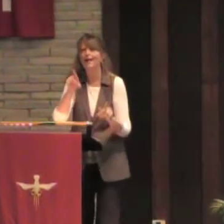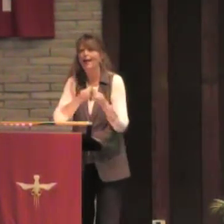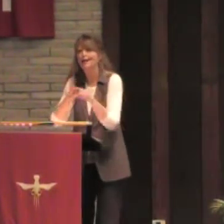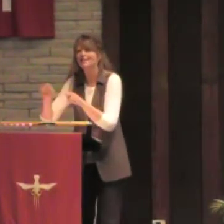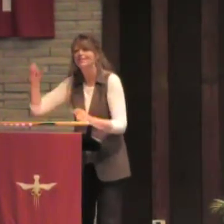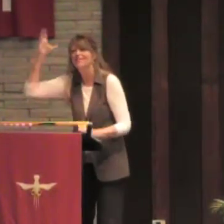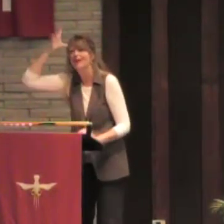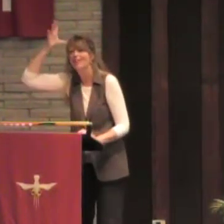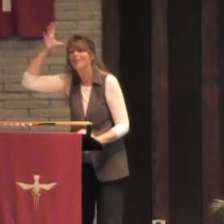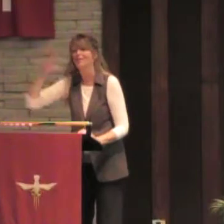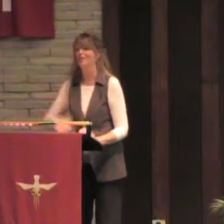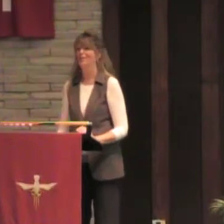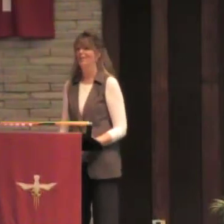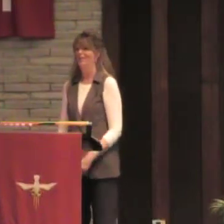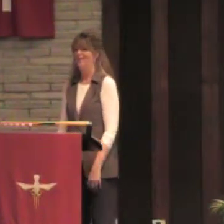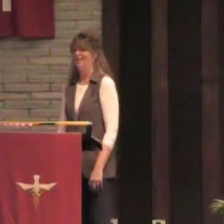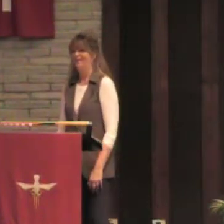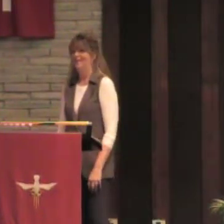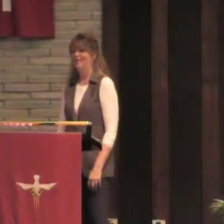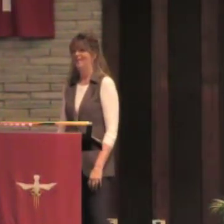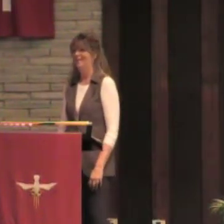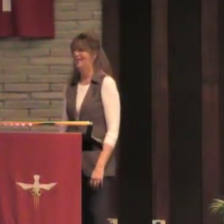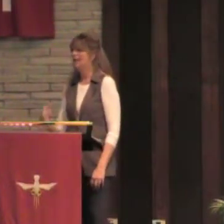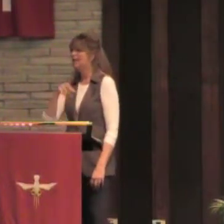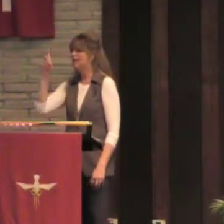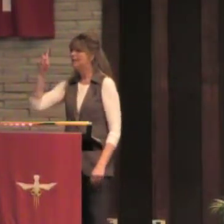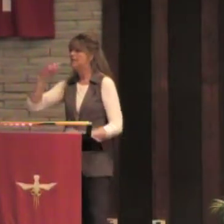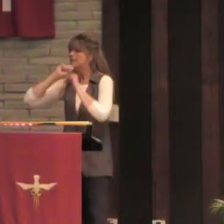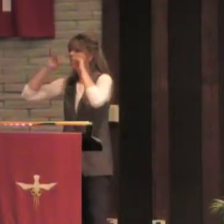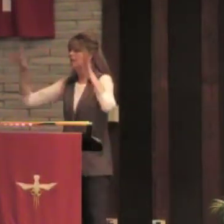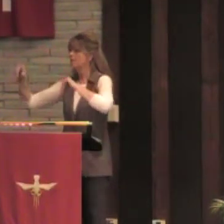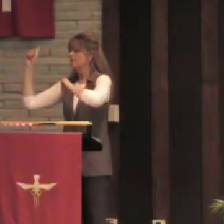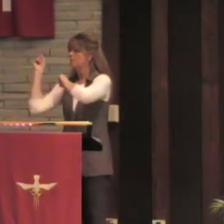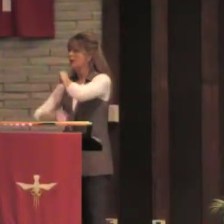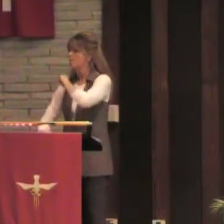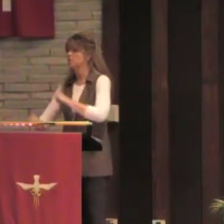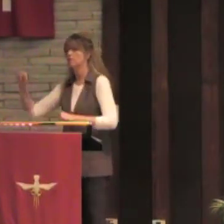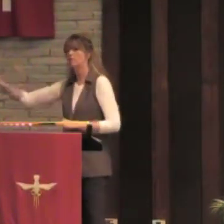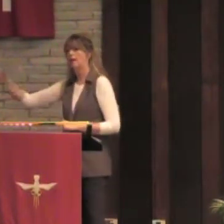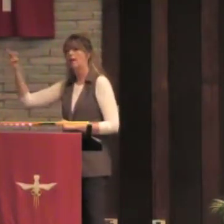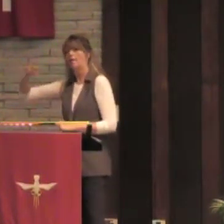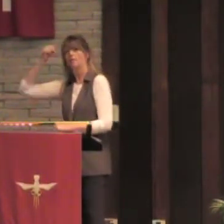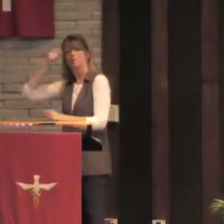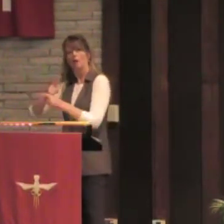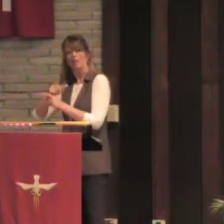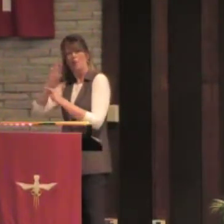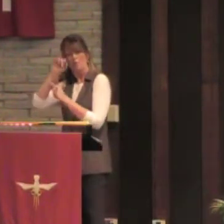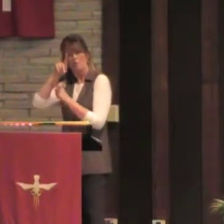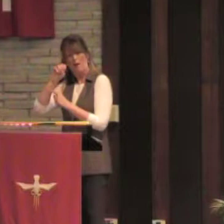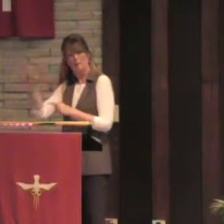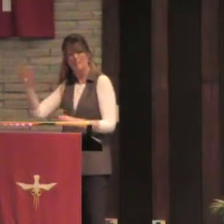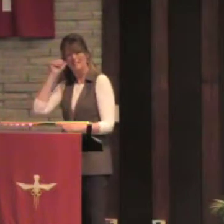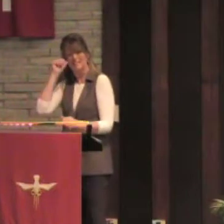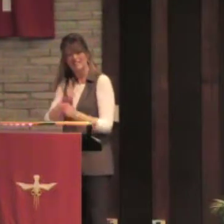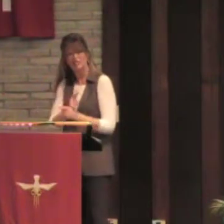let me tell you, as a father, maybe not so good. He didn't do anything to punish that